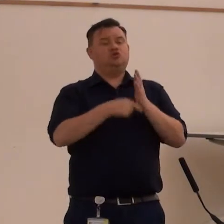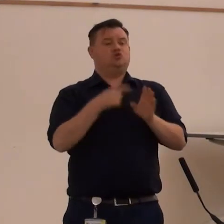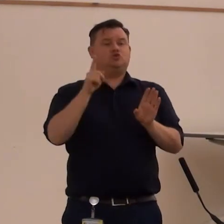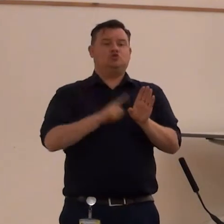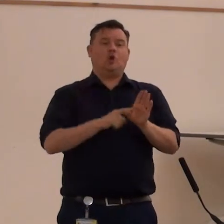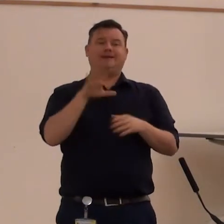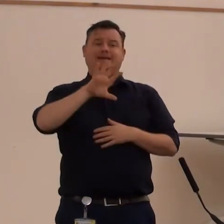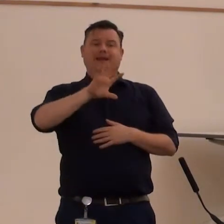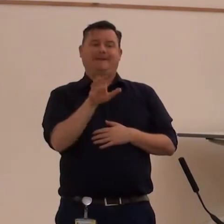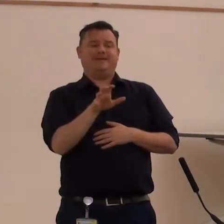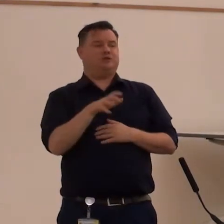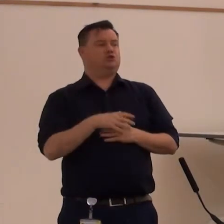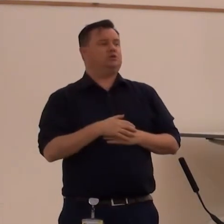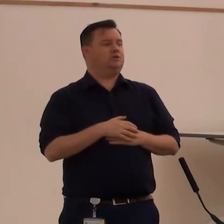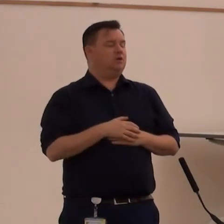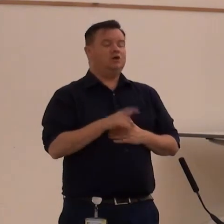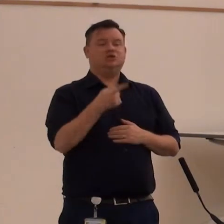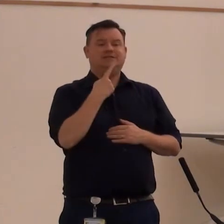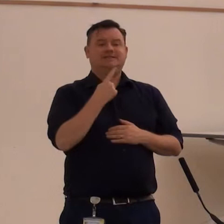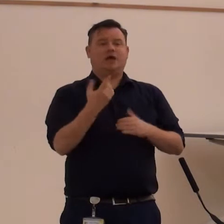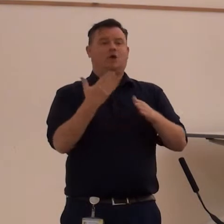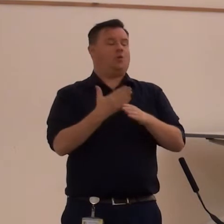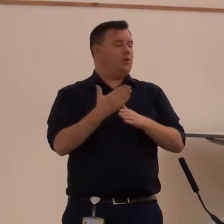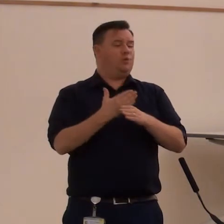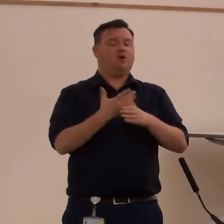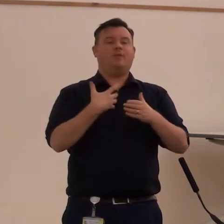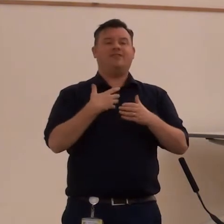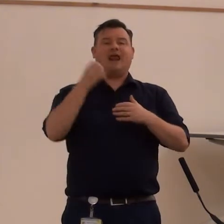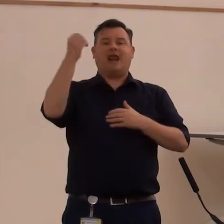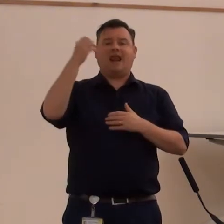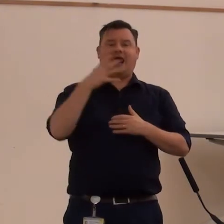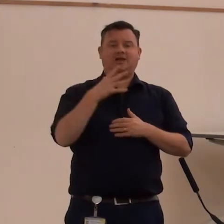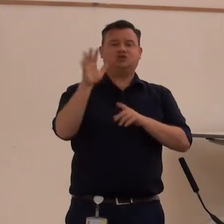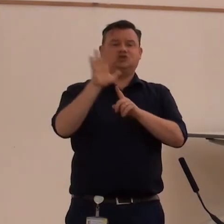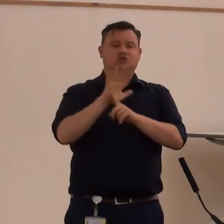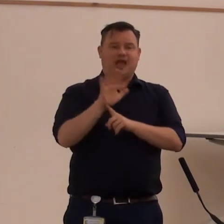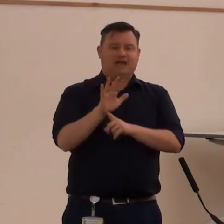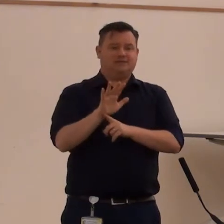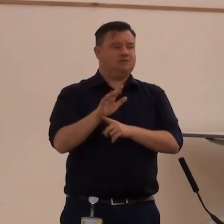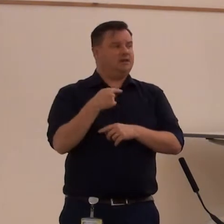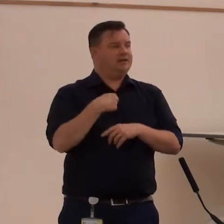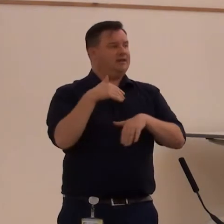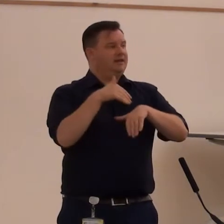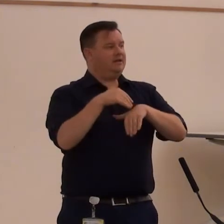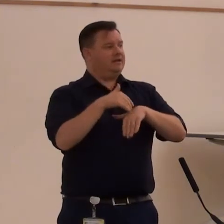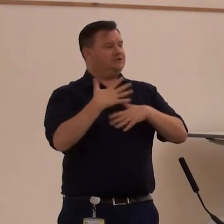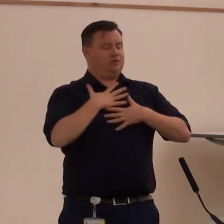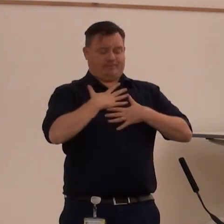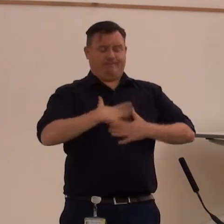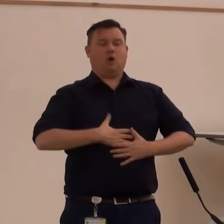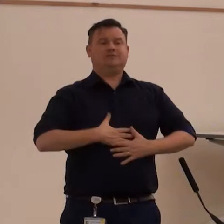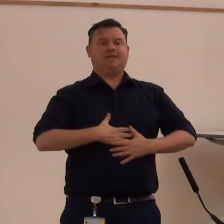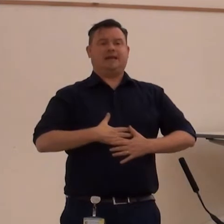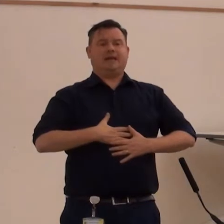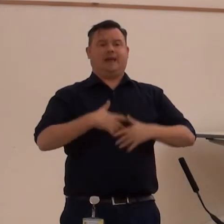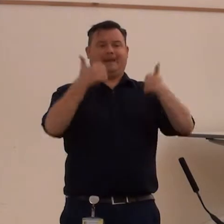because she's visually impaired. She said she worked a lot with light and shade. And I think this is a really effective image. It's just a body image.